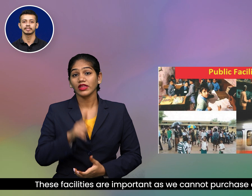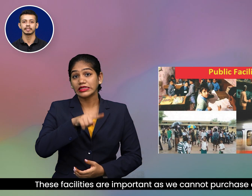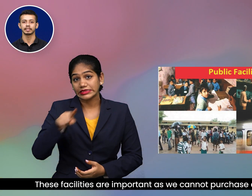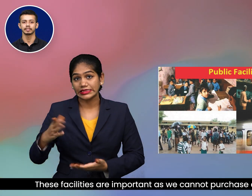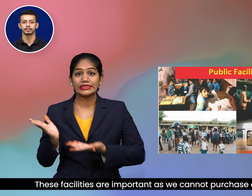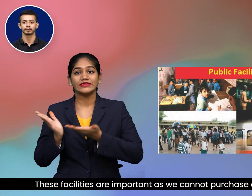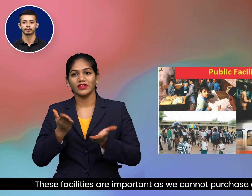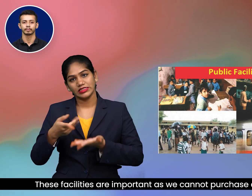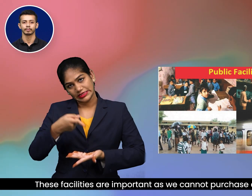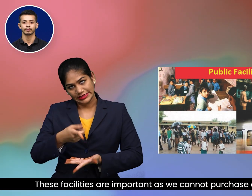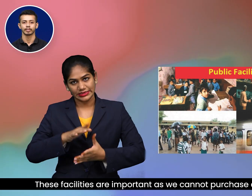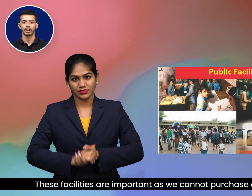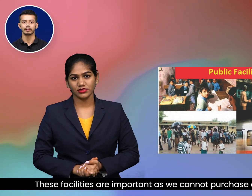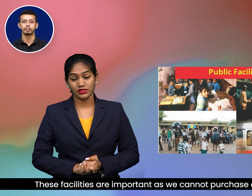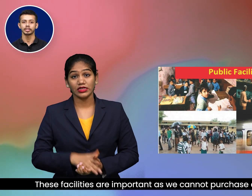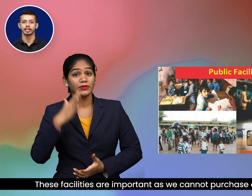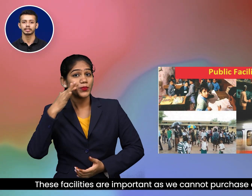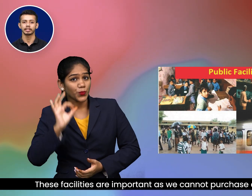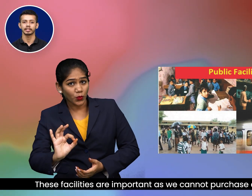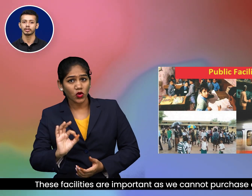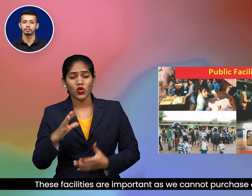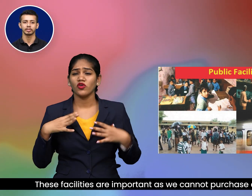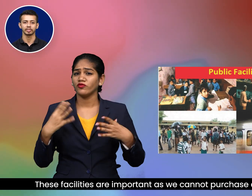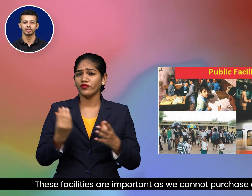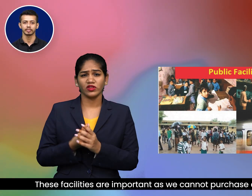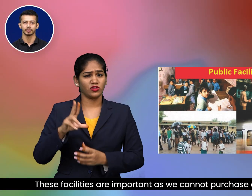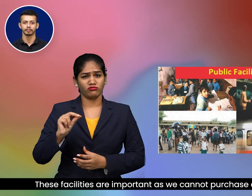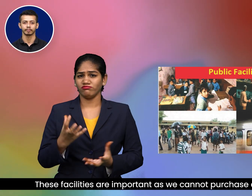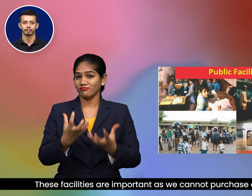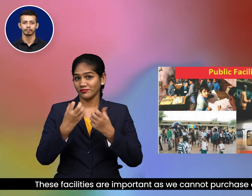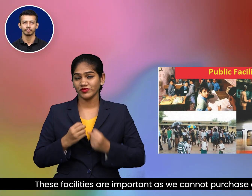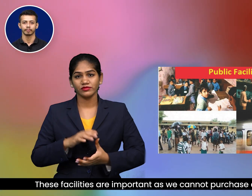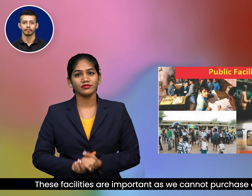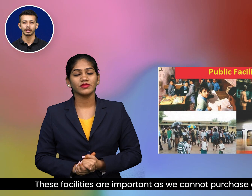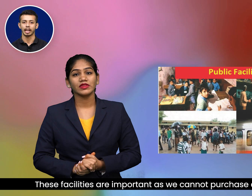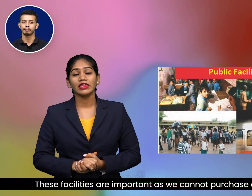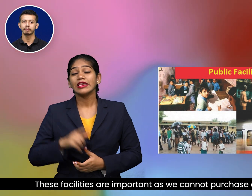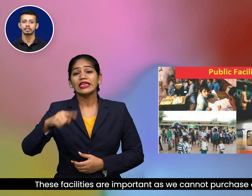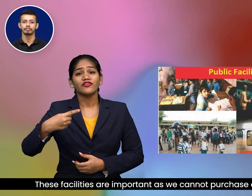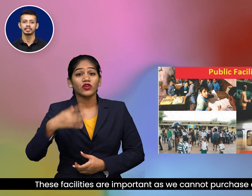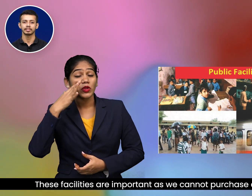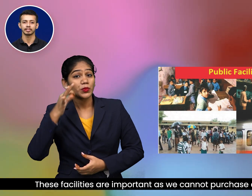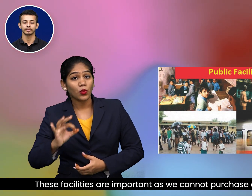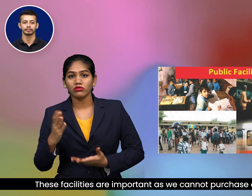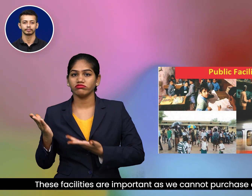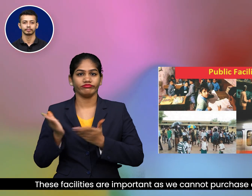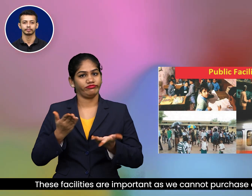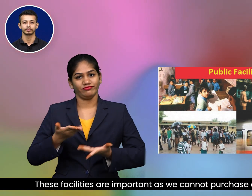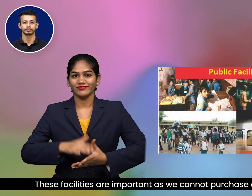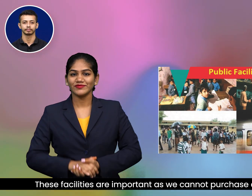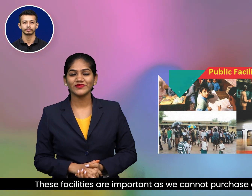These facilities are important as we cannot purchase every major facility.